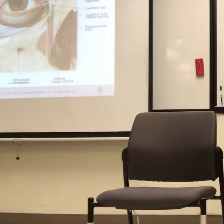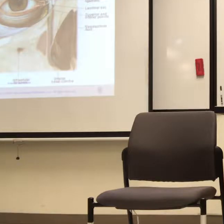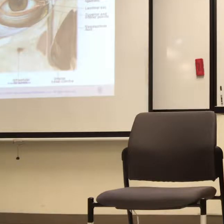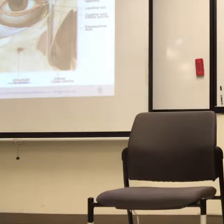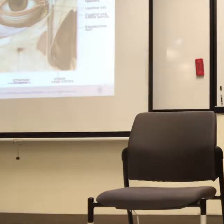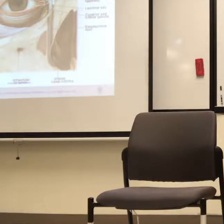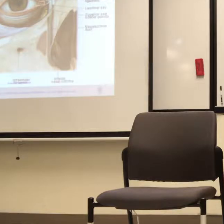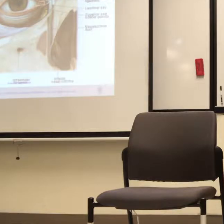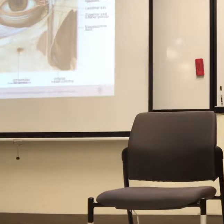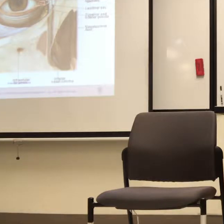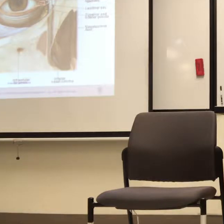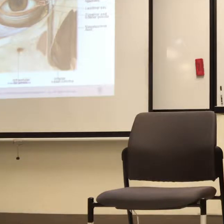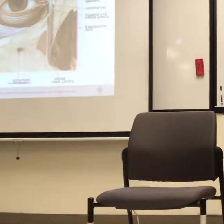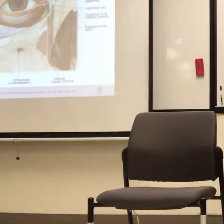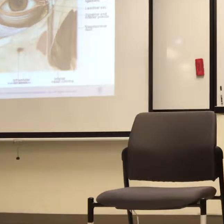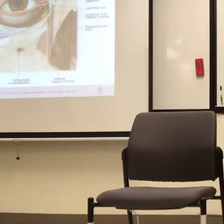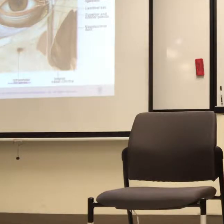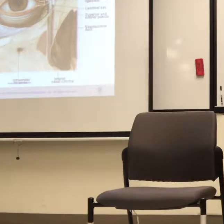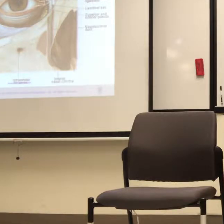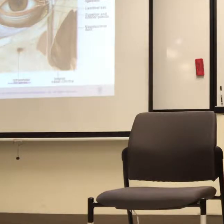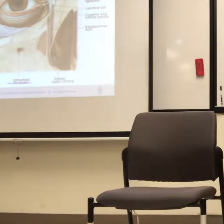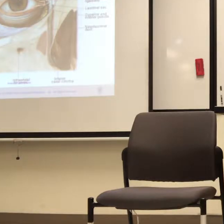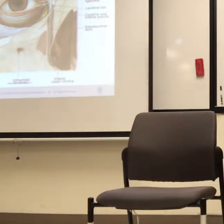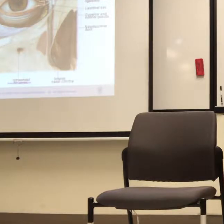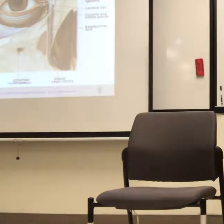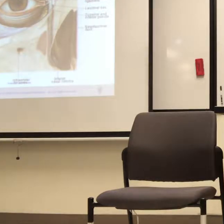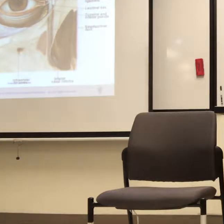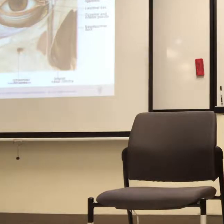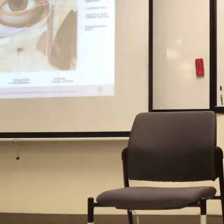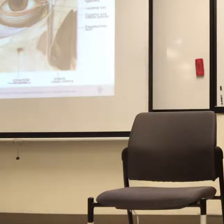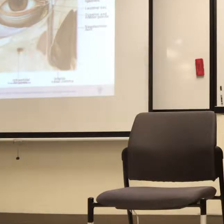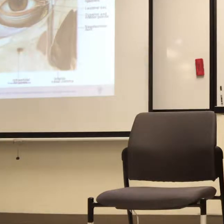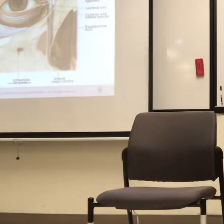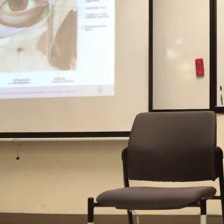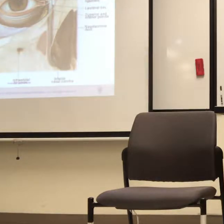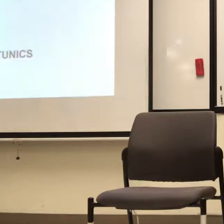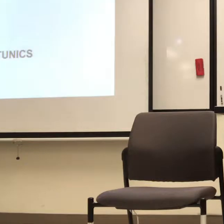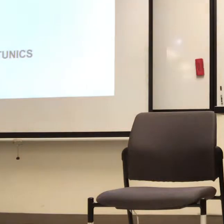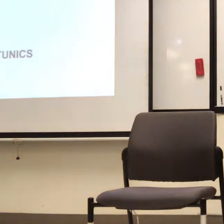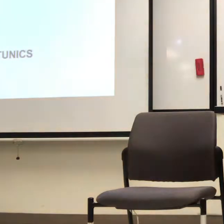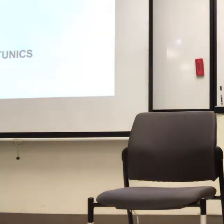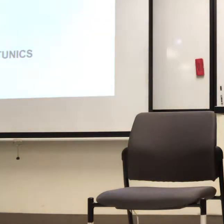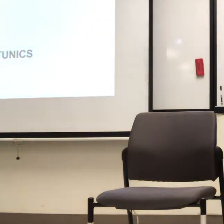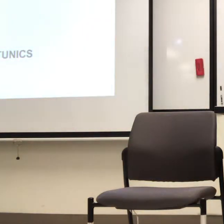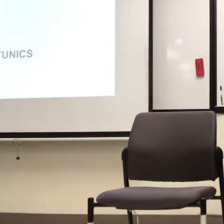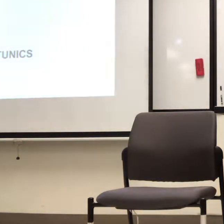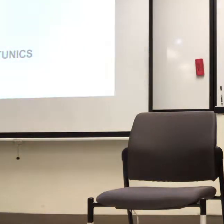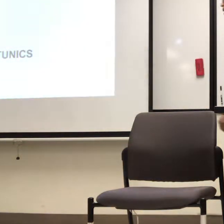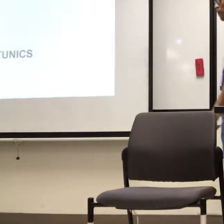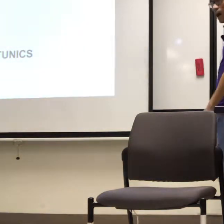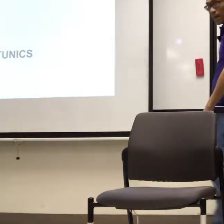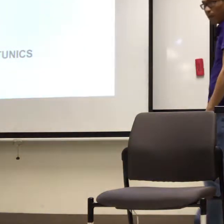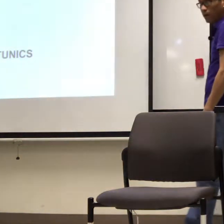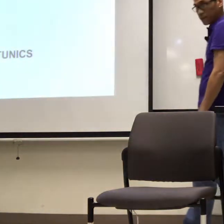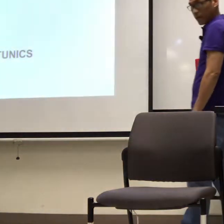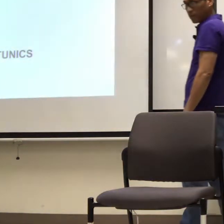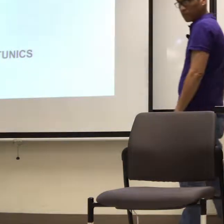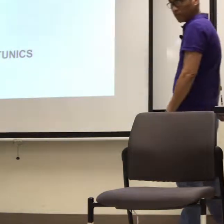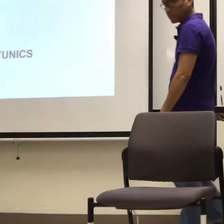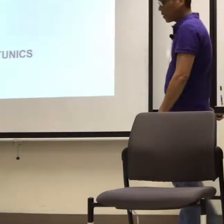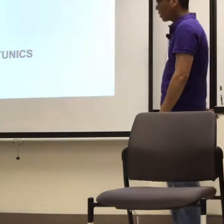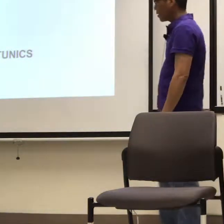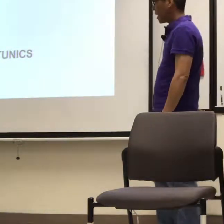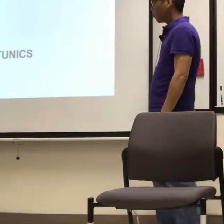get the sniffles, because it does drain in the nasal cavities. All right, so I want to move away from that and talk about the eyeball